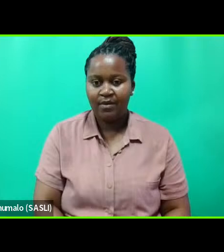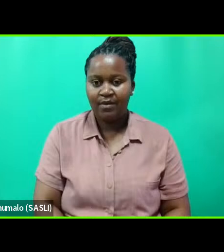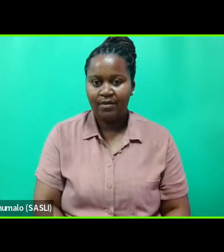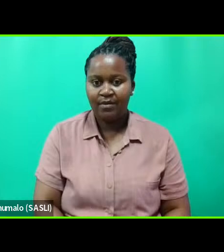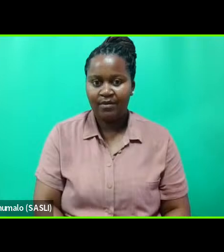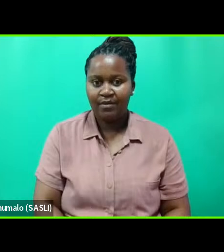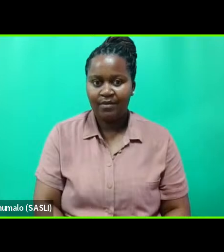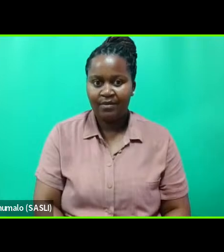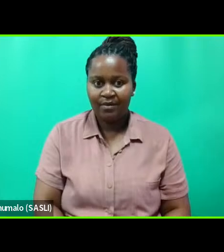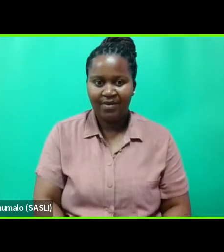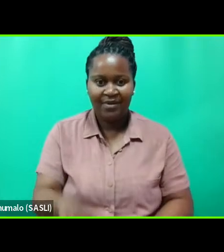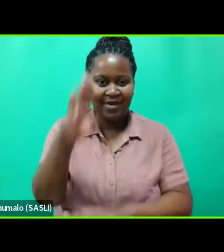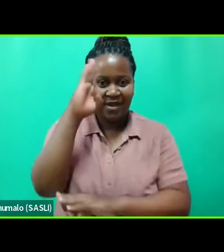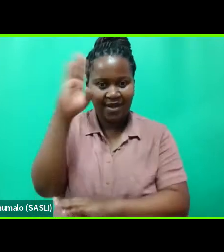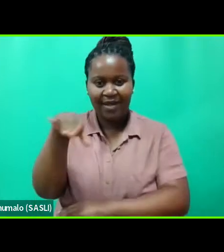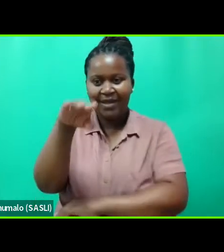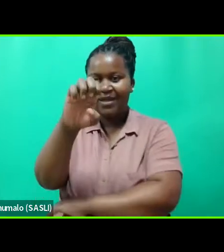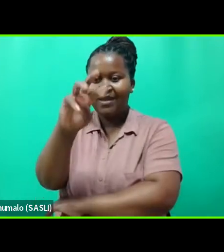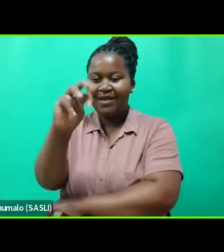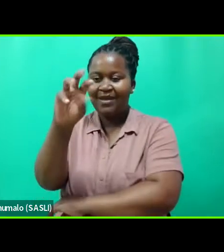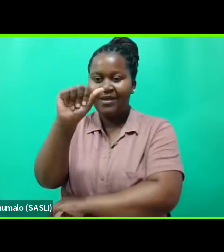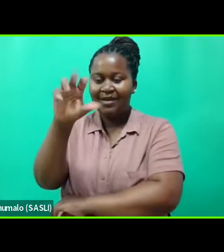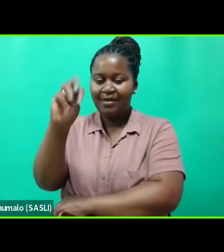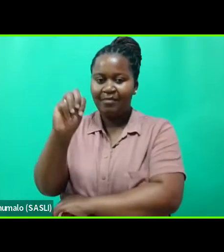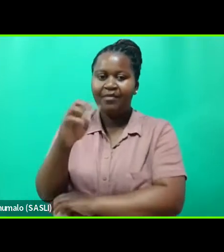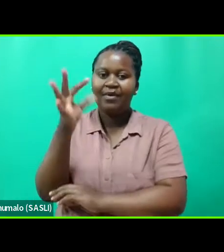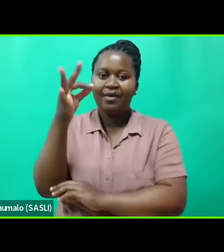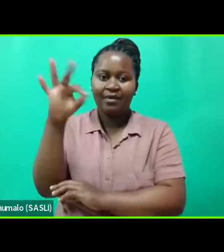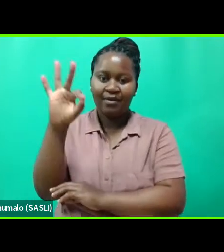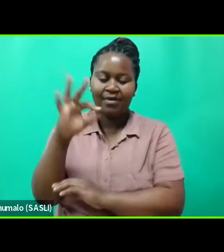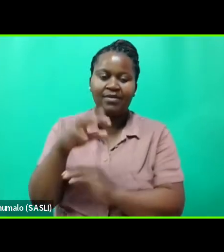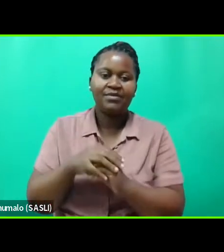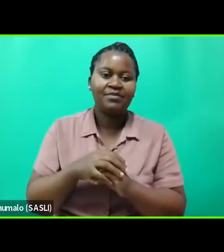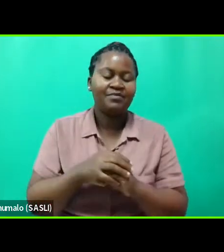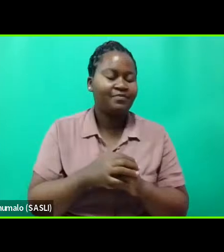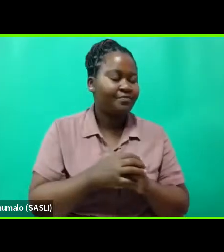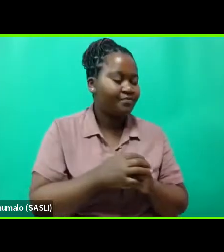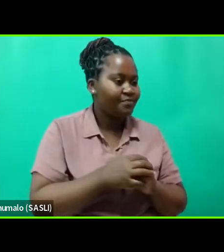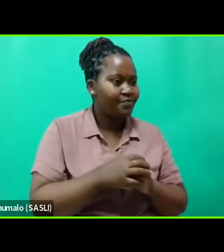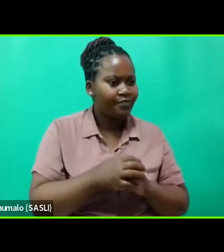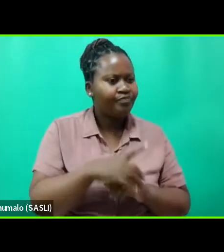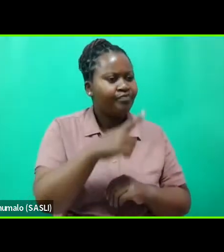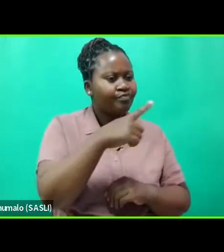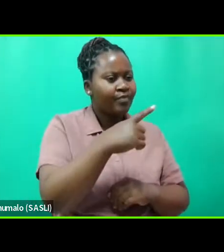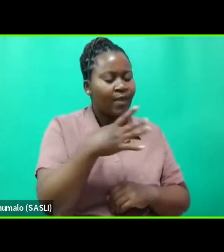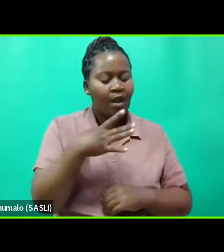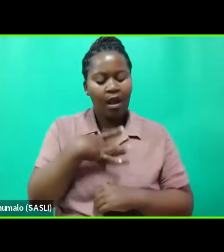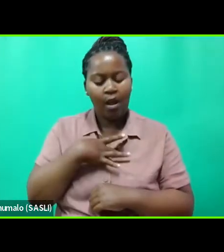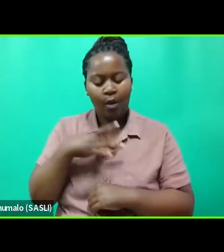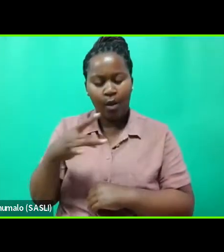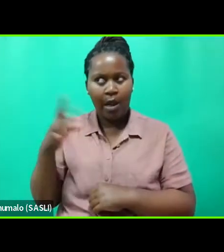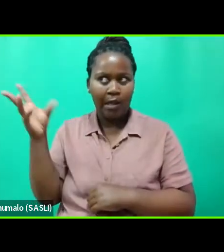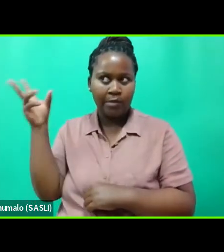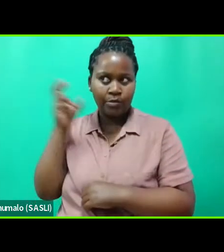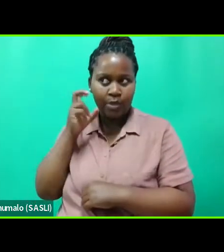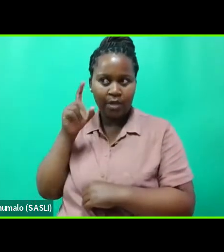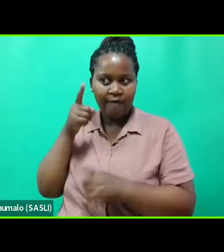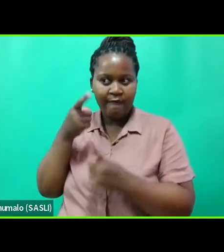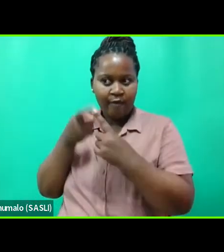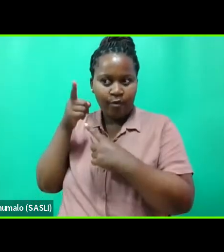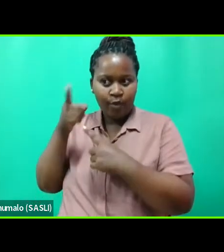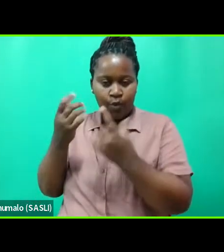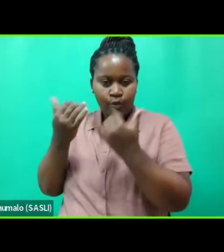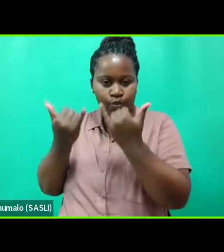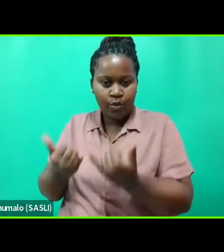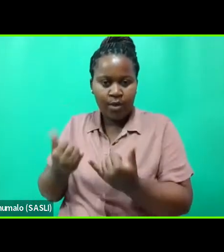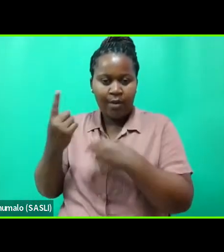Hi, Emma. Hi. All right, Emma. So I'd like to hear from you today about